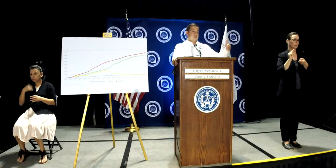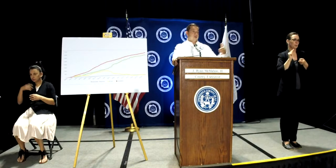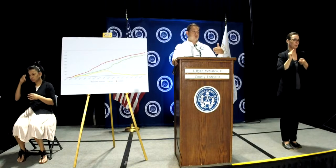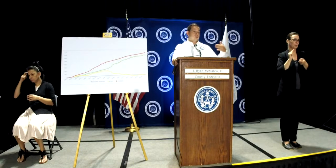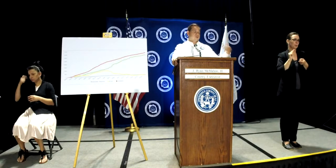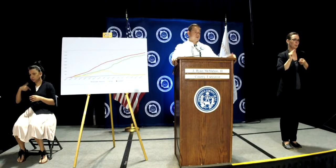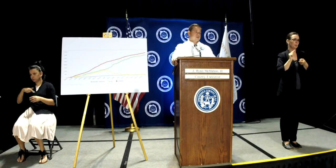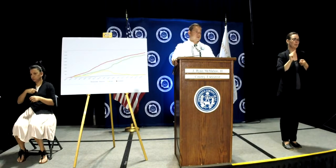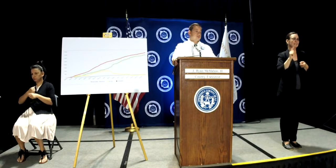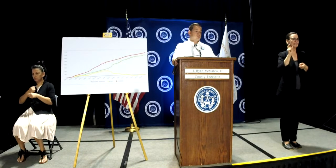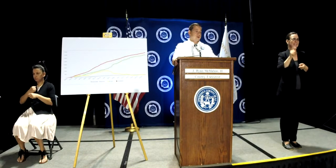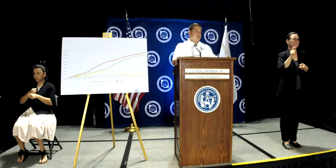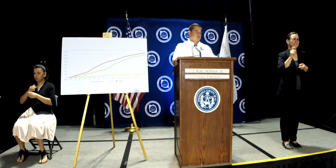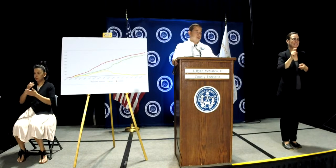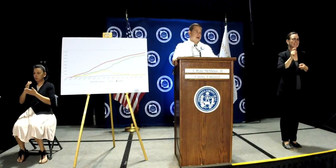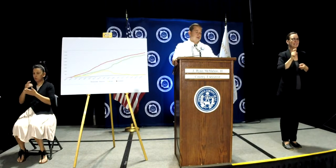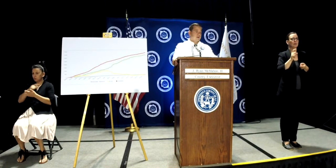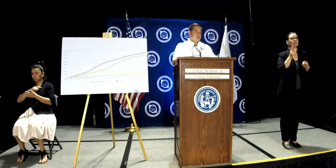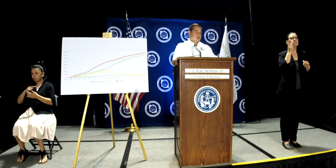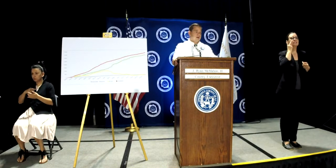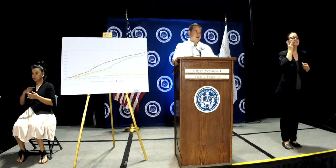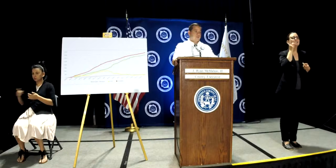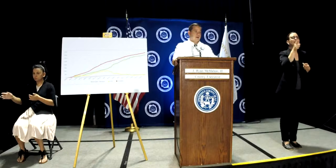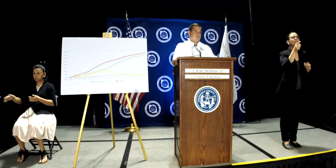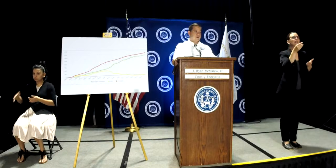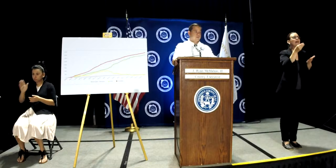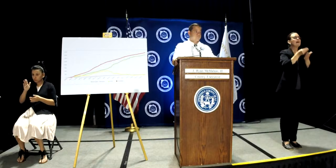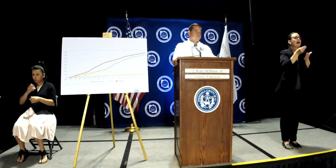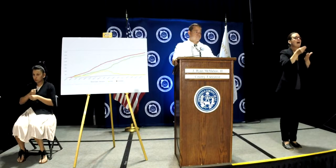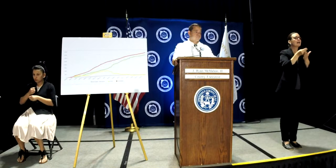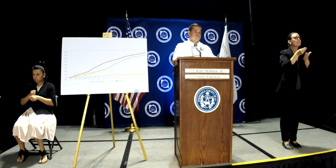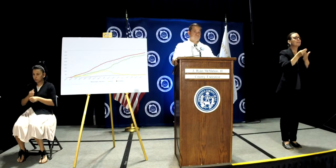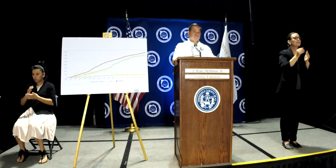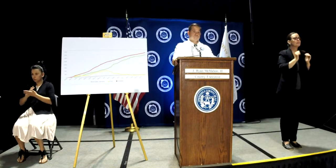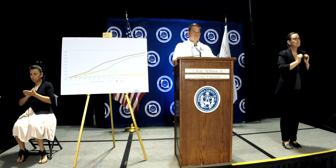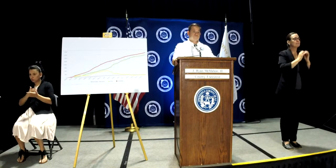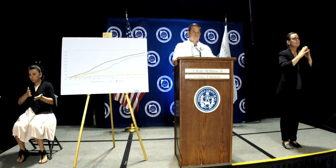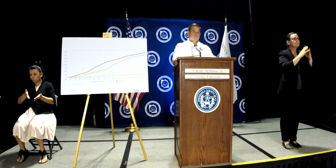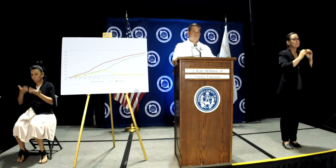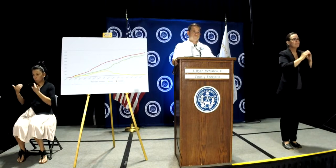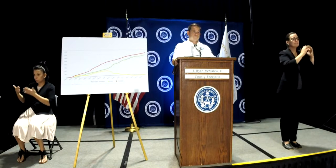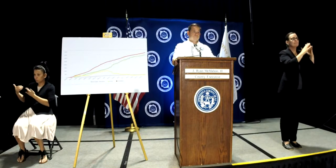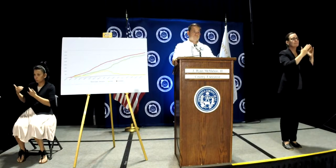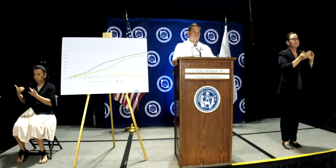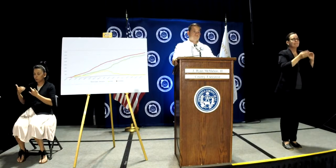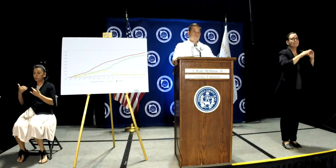hospitality increased is the way to do that, in my opinion.